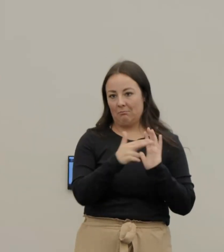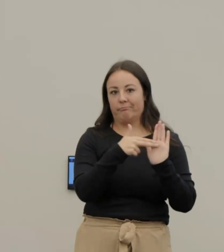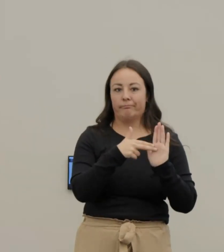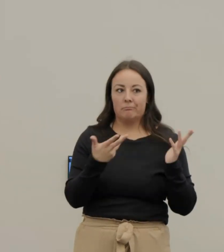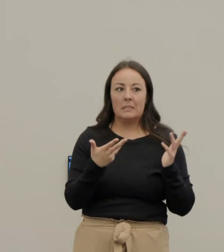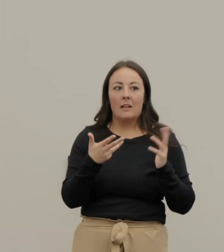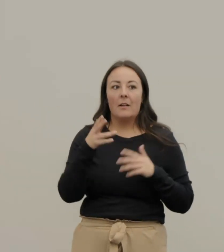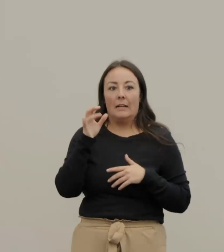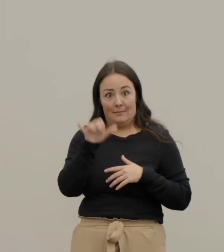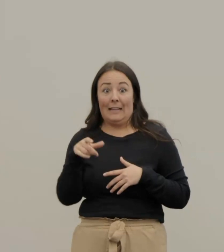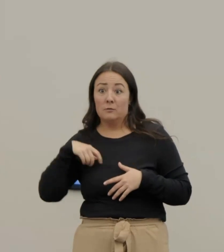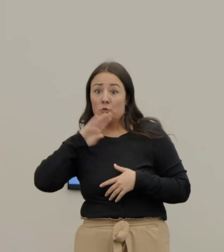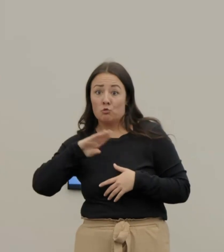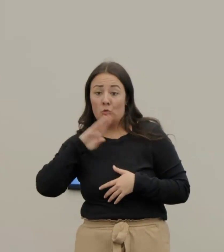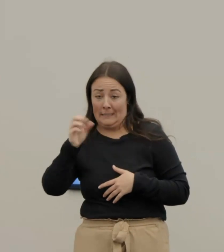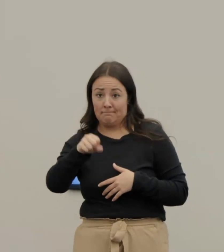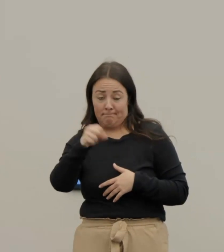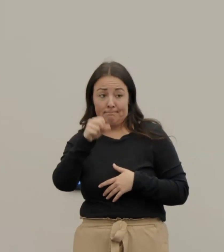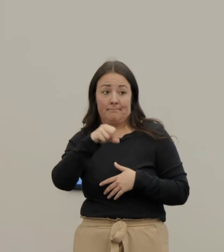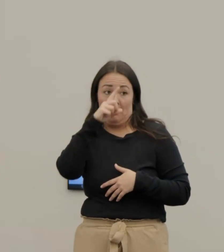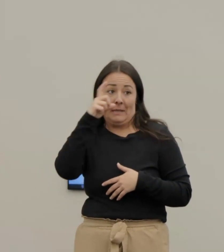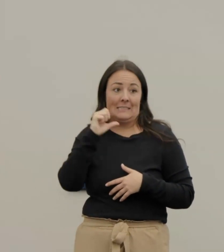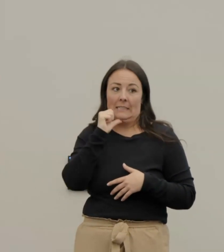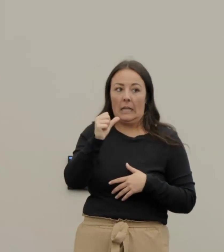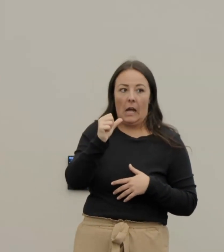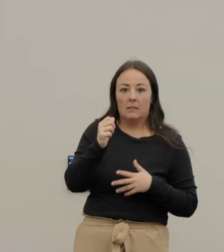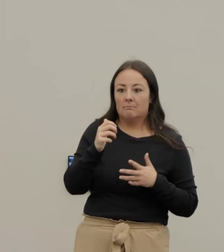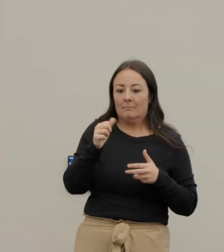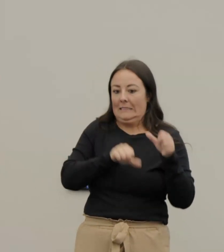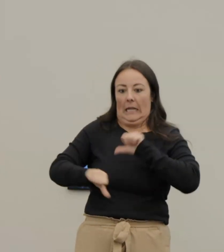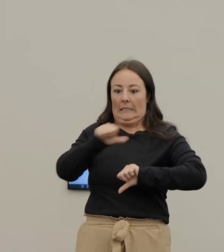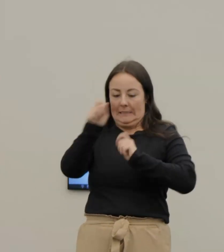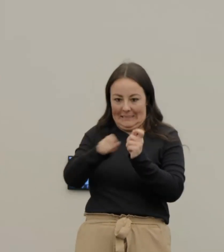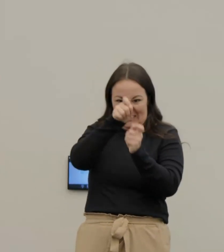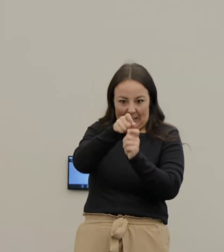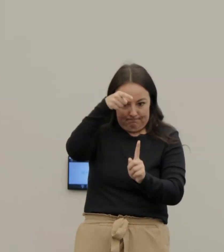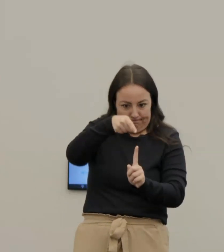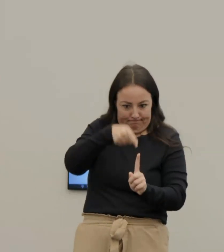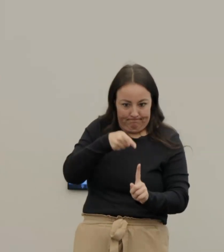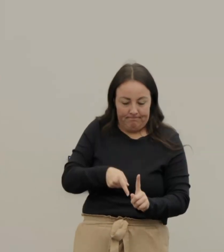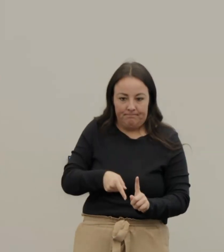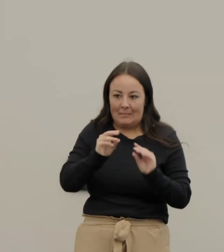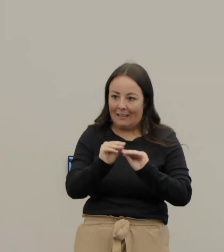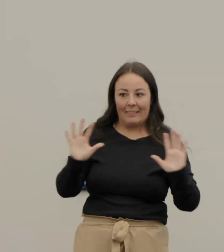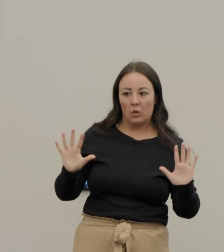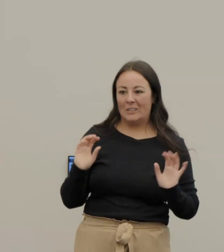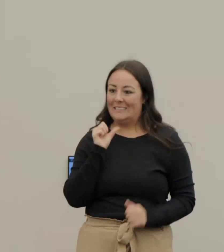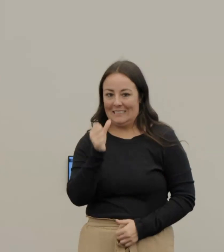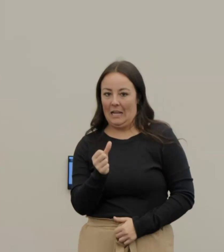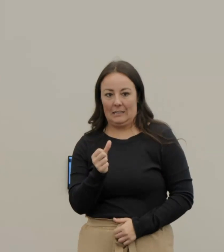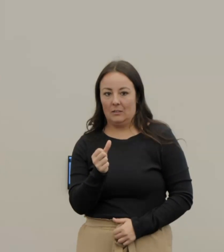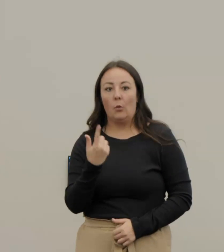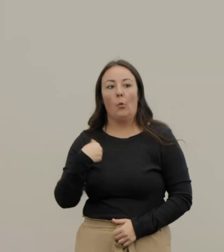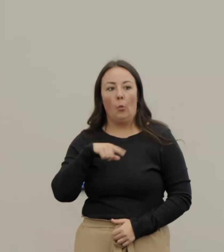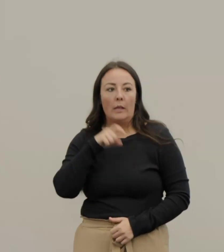this is the frustration. This is not a science and exact and precise, and we need